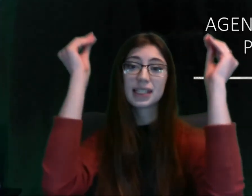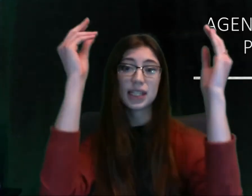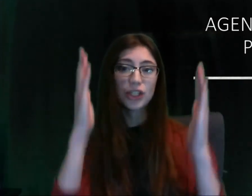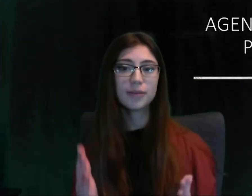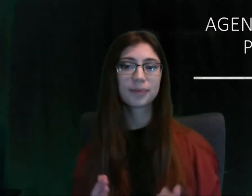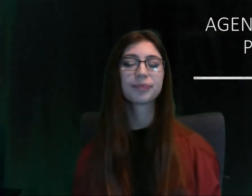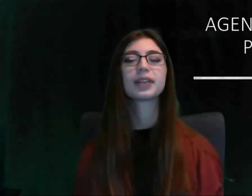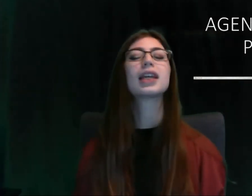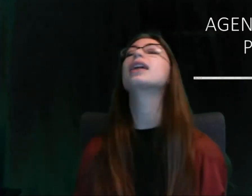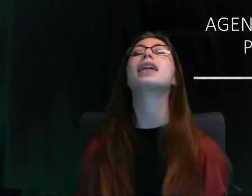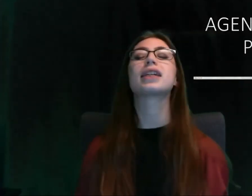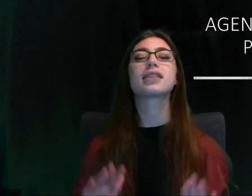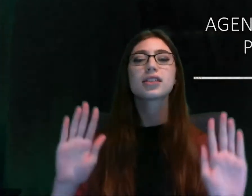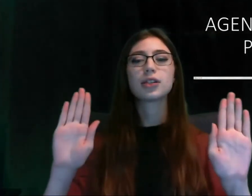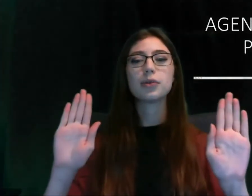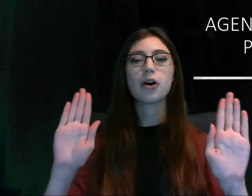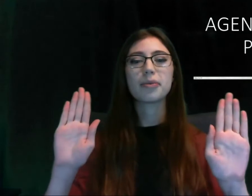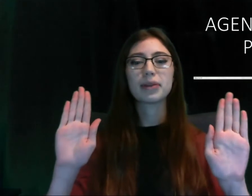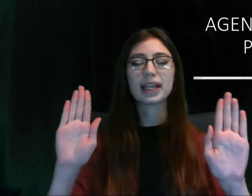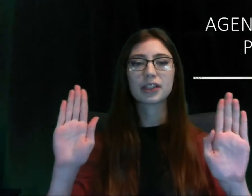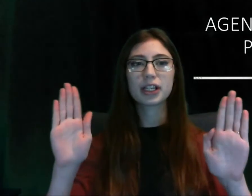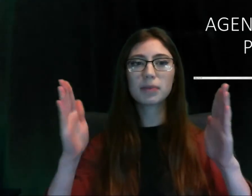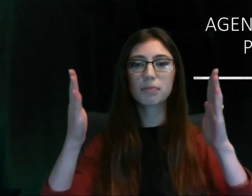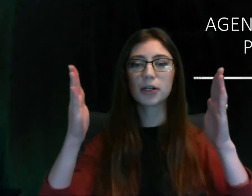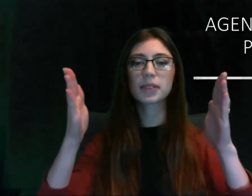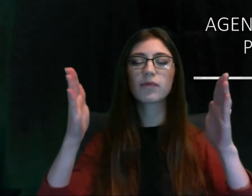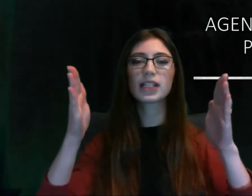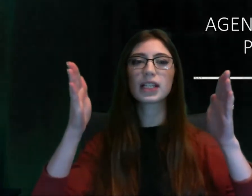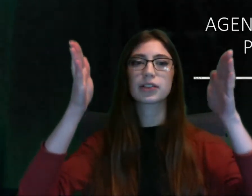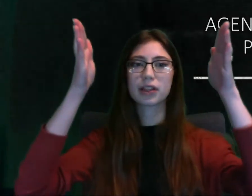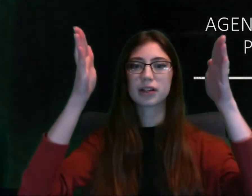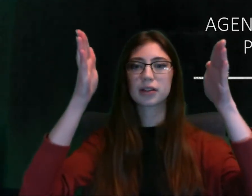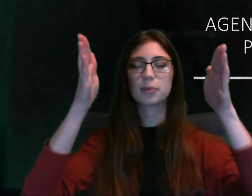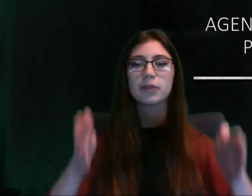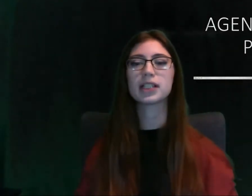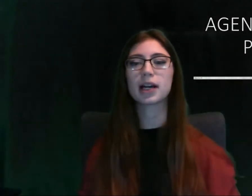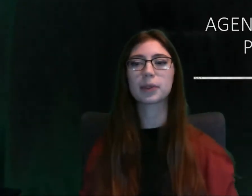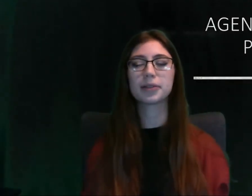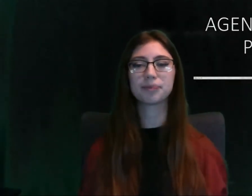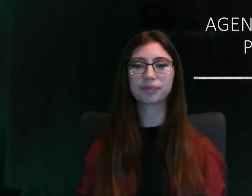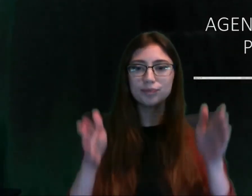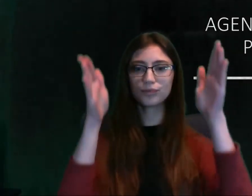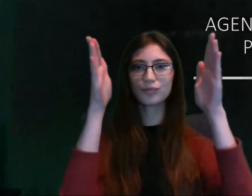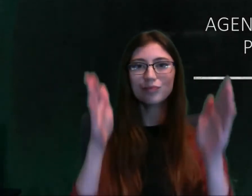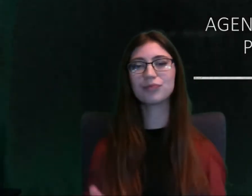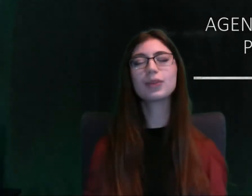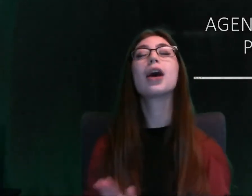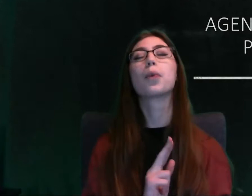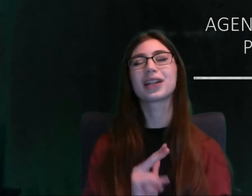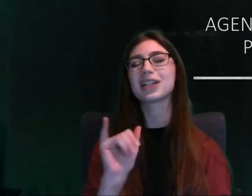teacher. It is two open B hand shapes, palms facing each other, moving downward. We're going to use